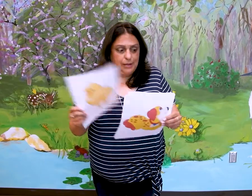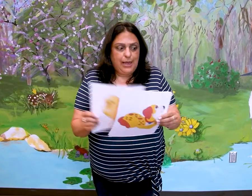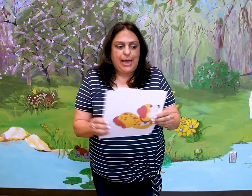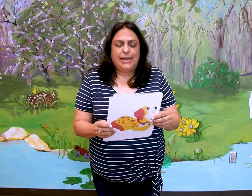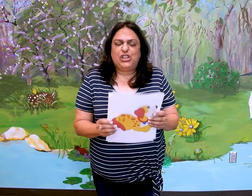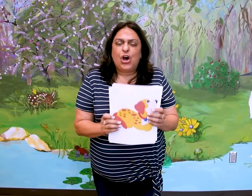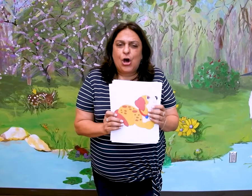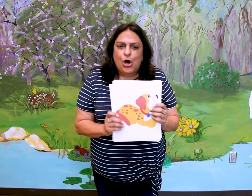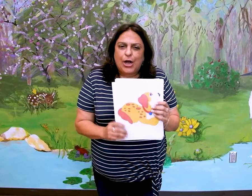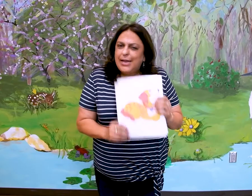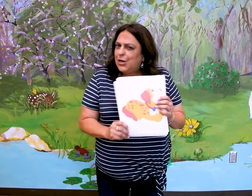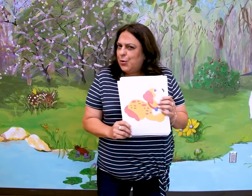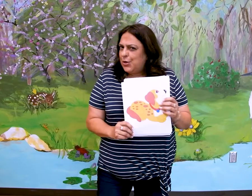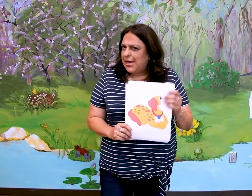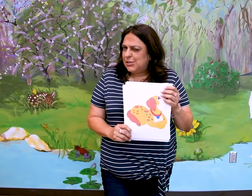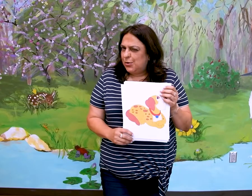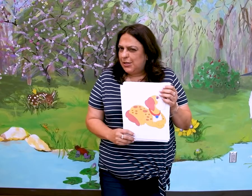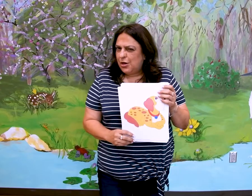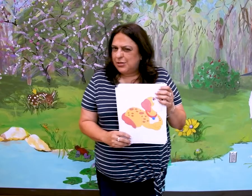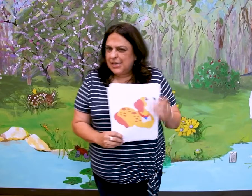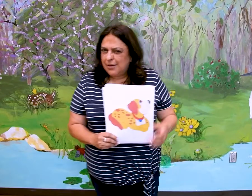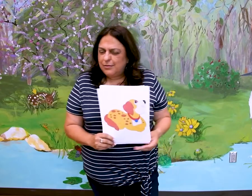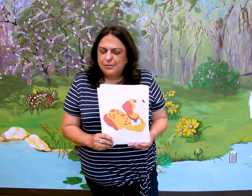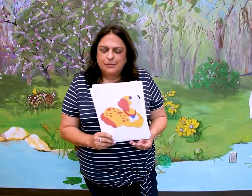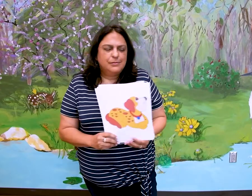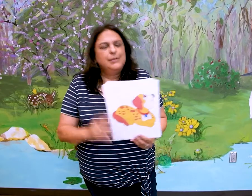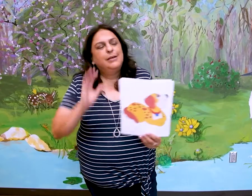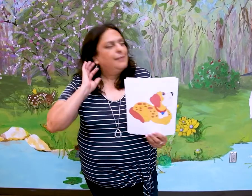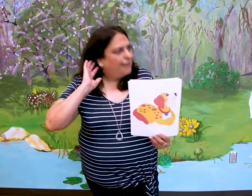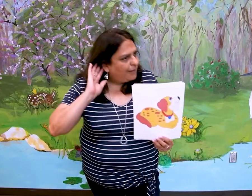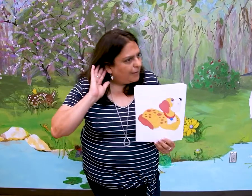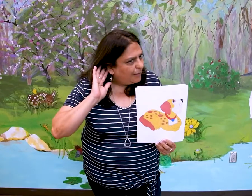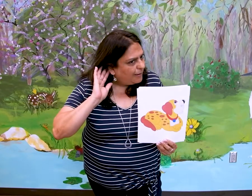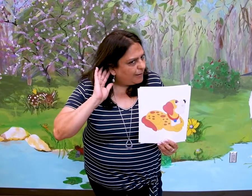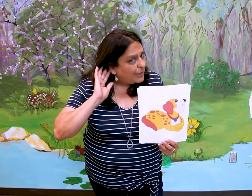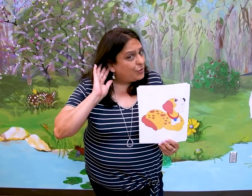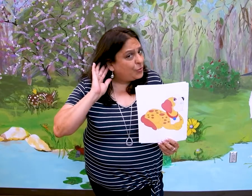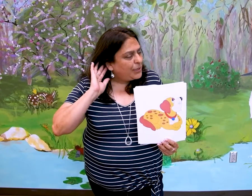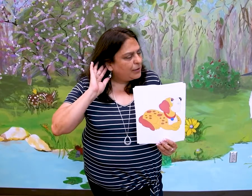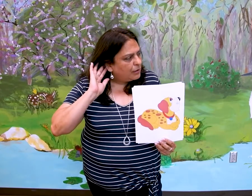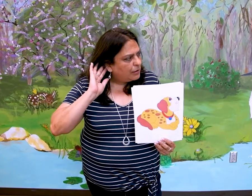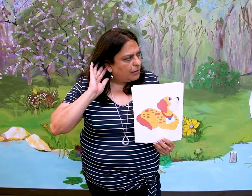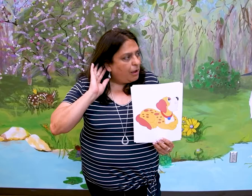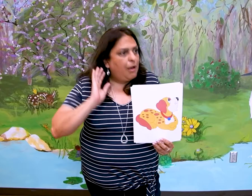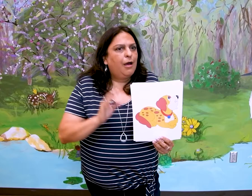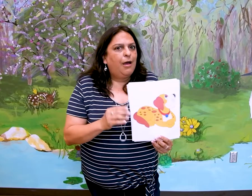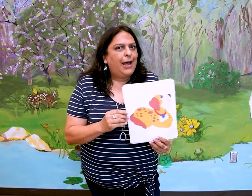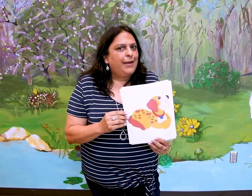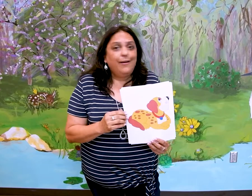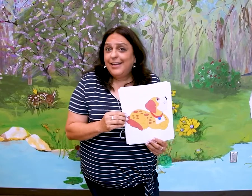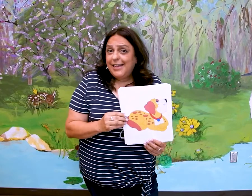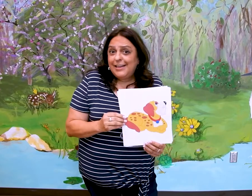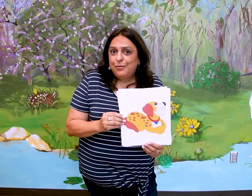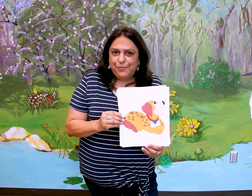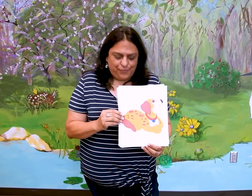And a dog. I know you guys know the dog sound. Can you do it? I heard it. Woof,